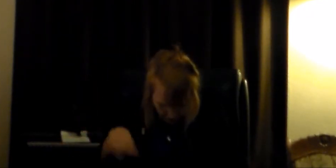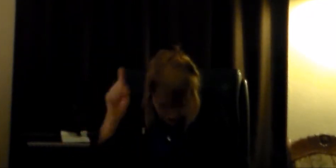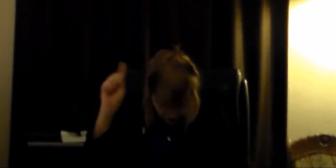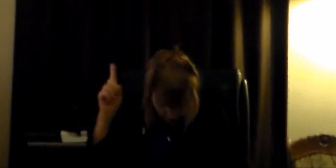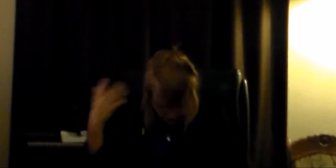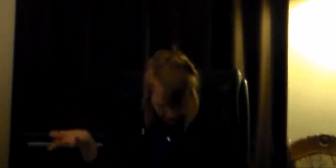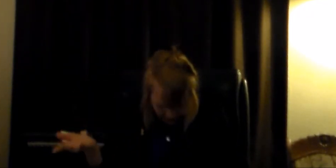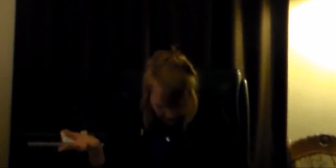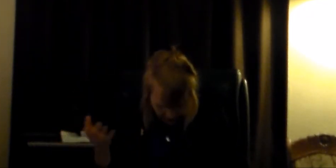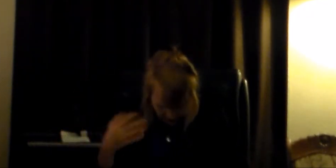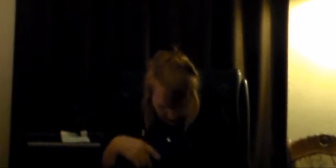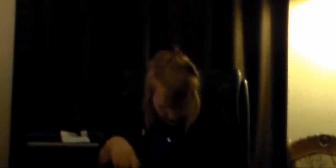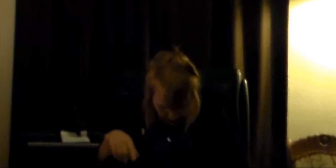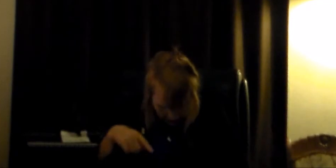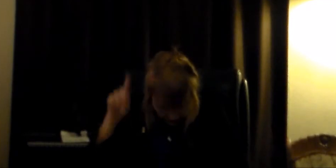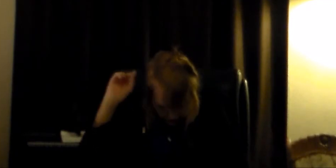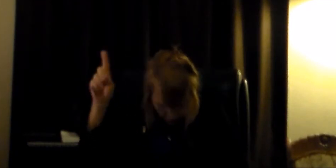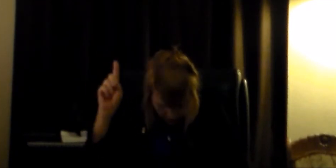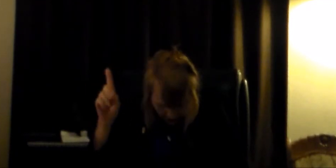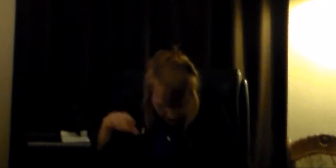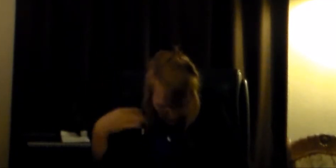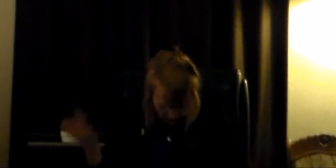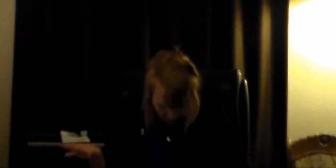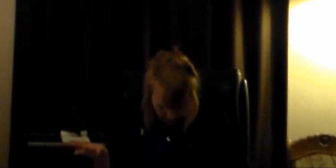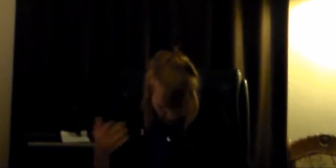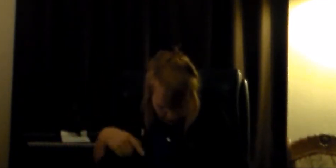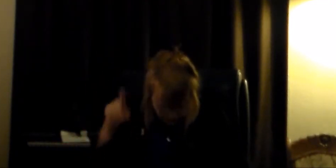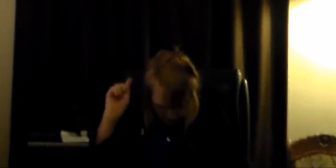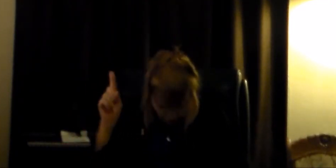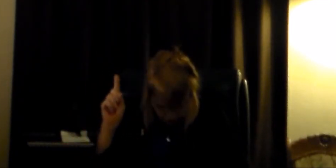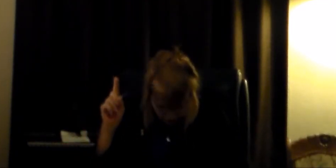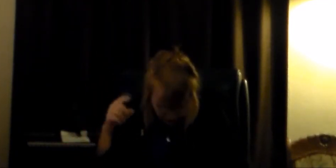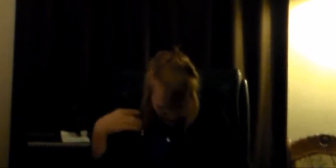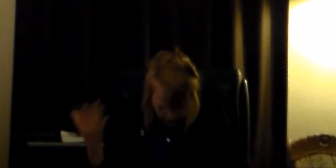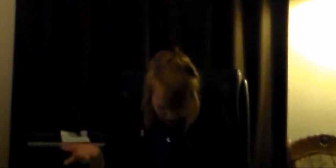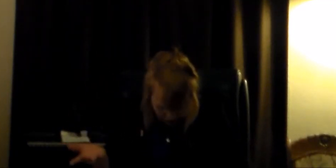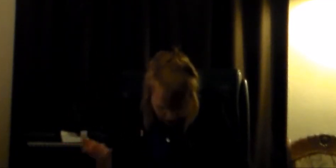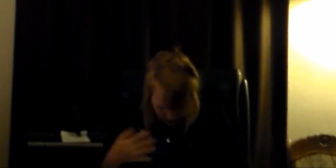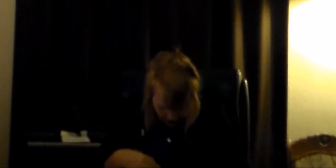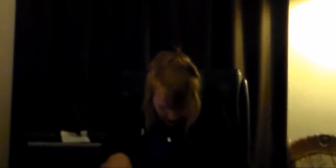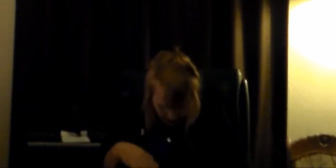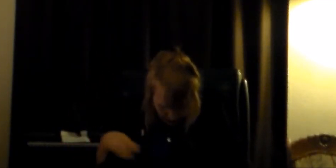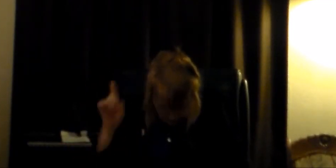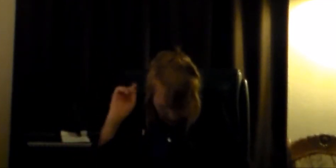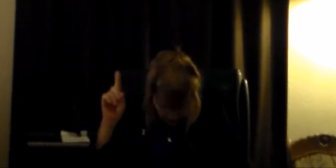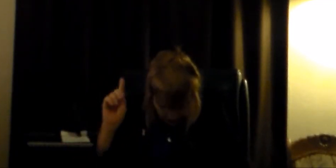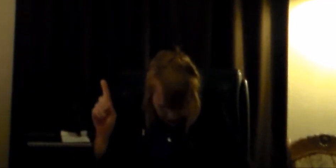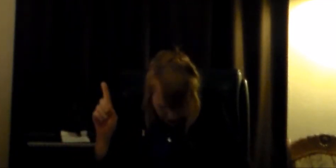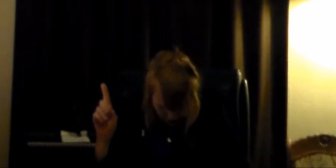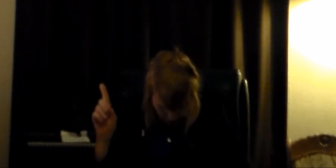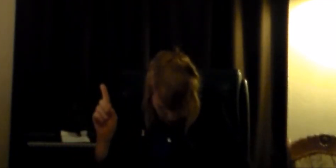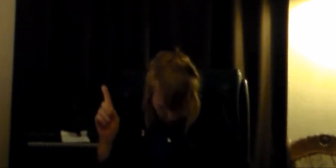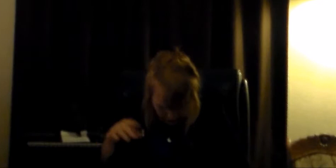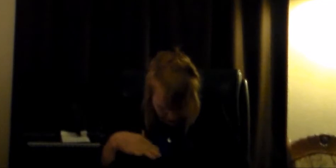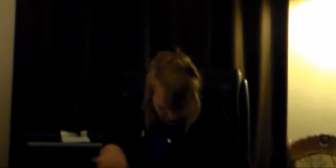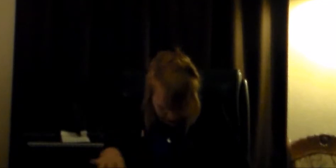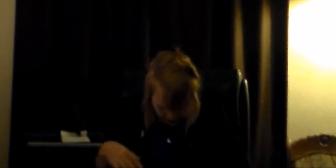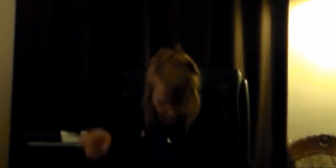what you have done. In your name, I will hope, for your name is good. I will praise you in the presence of